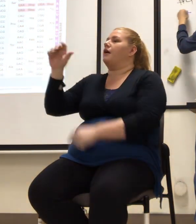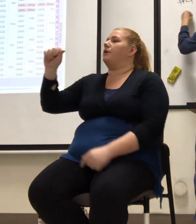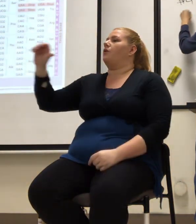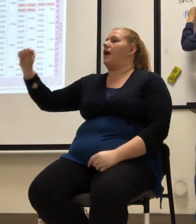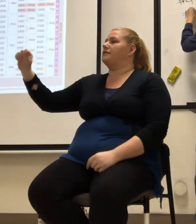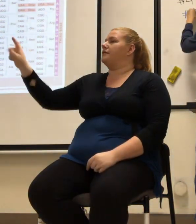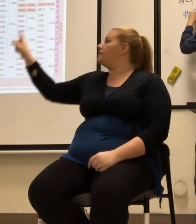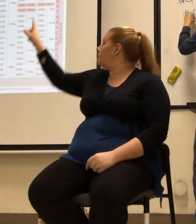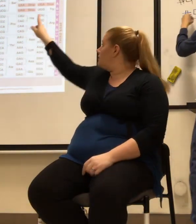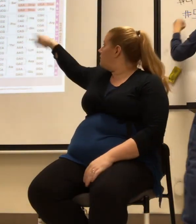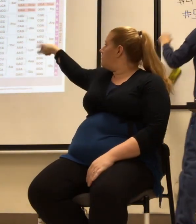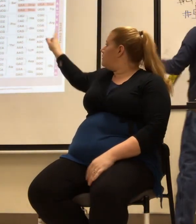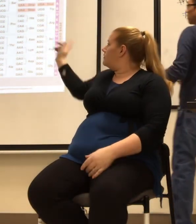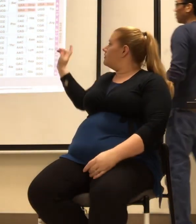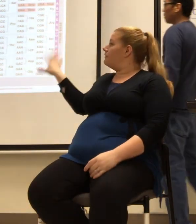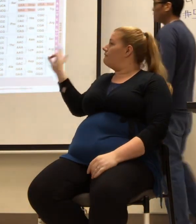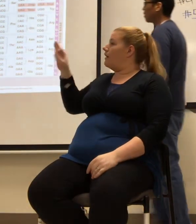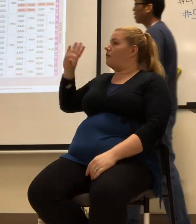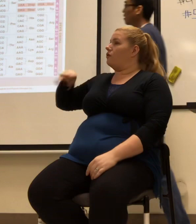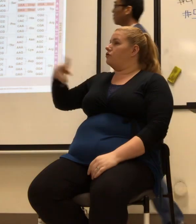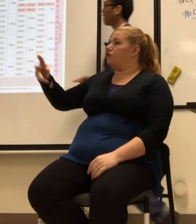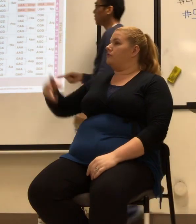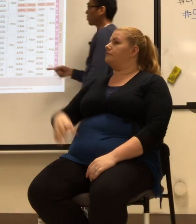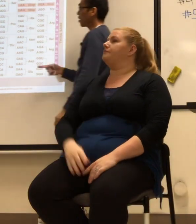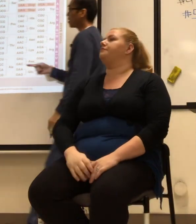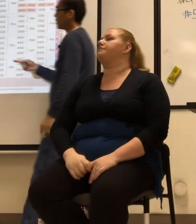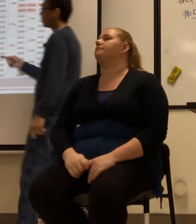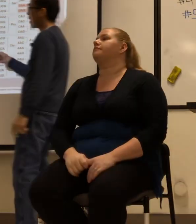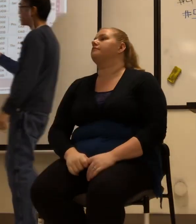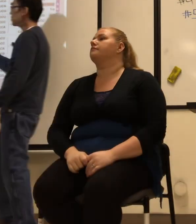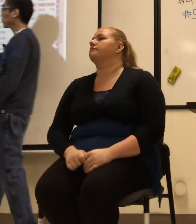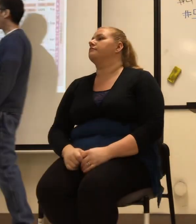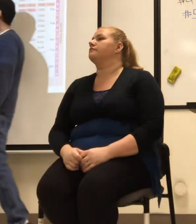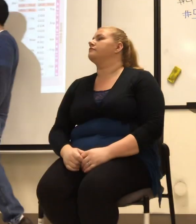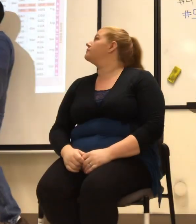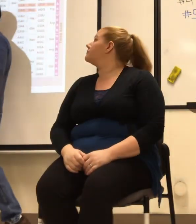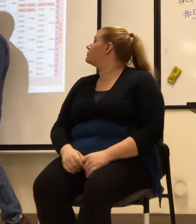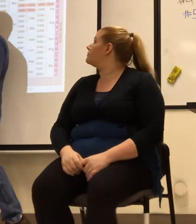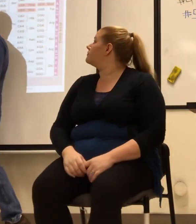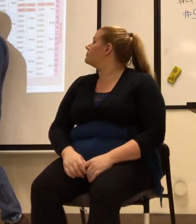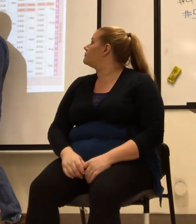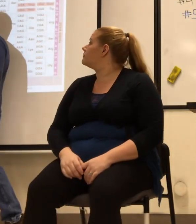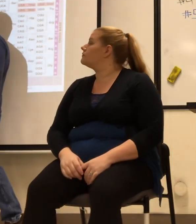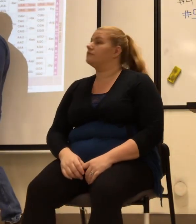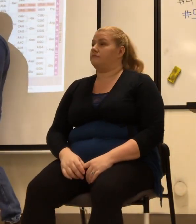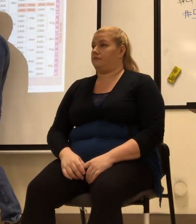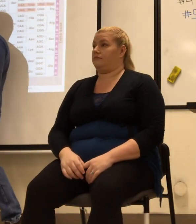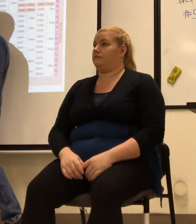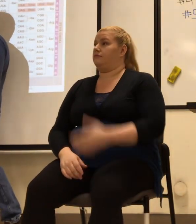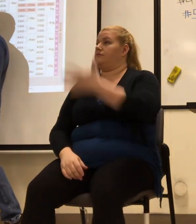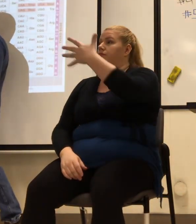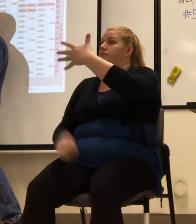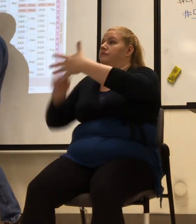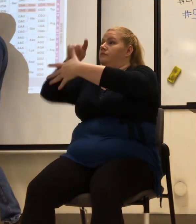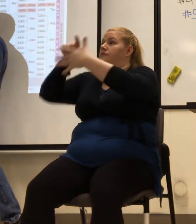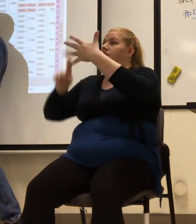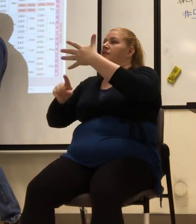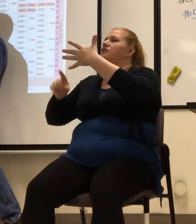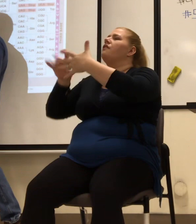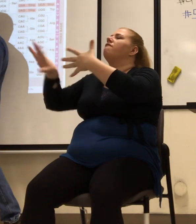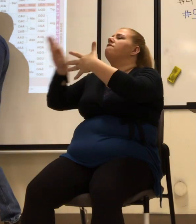Half sheet number 5, find the correct amino acid for all of these. 1, 2, 3, 4, 5,